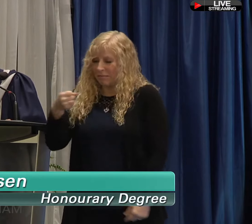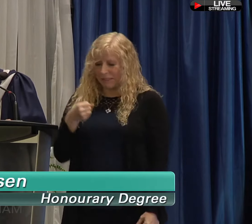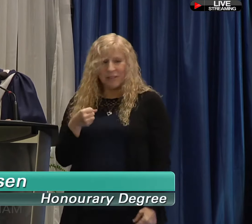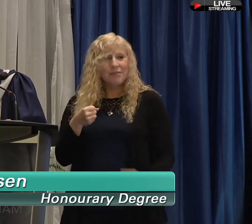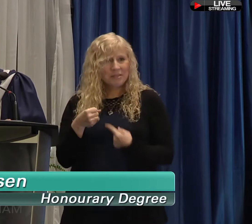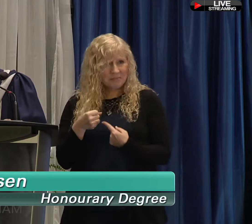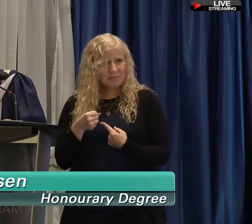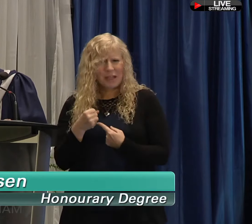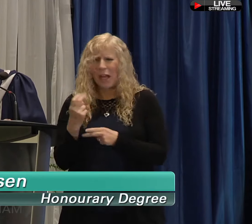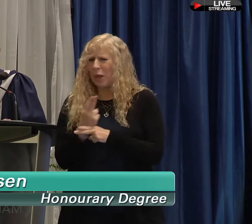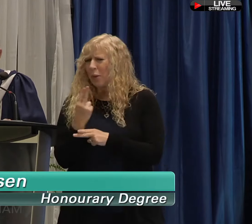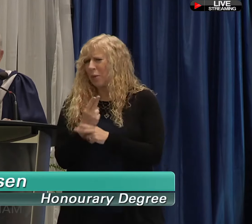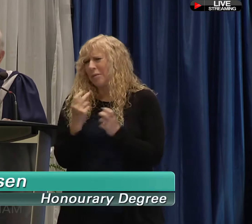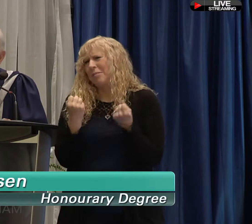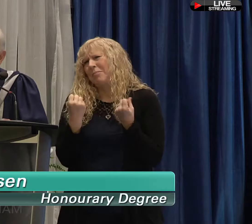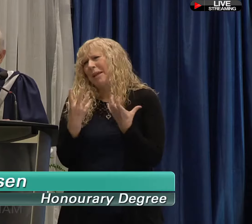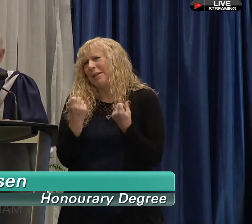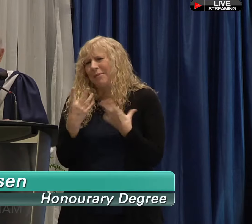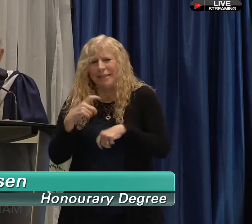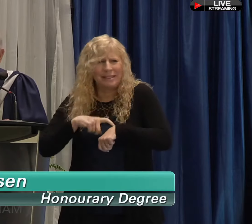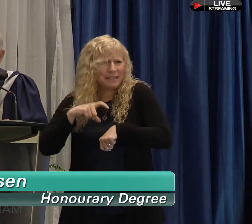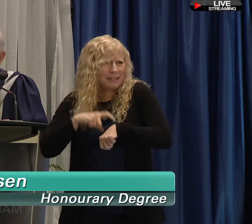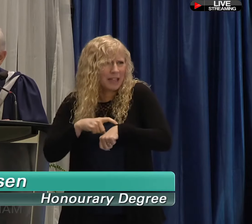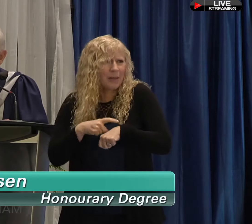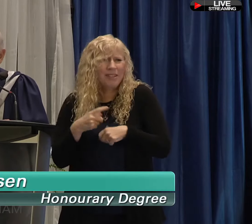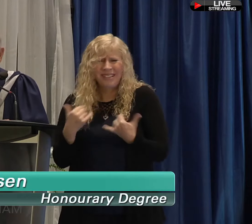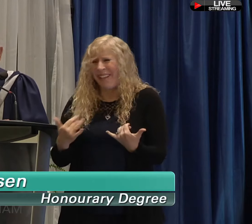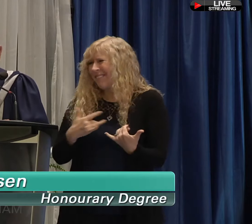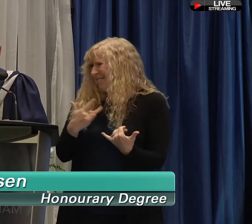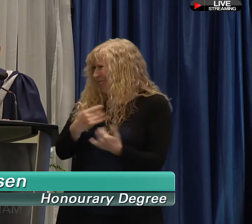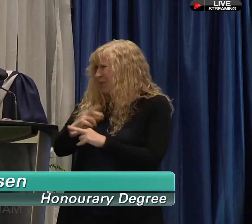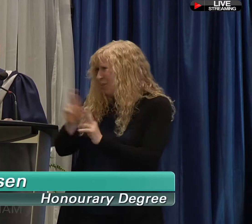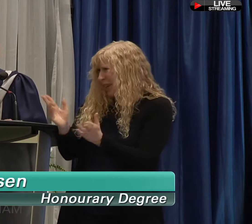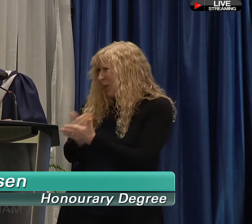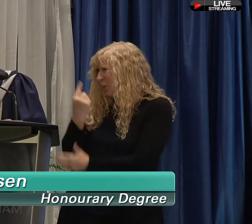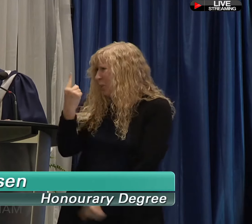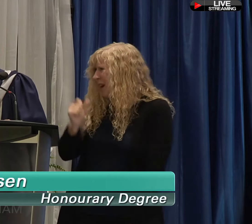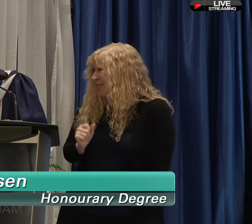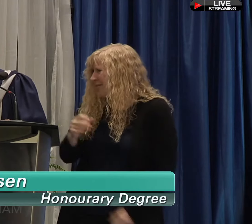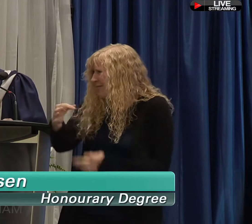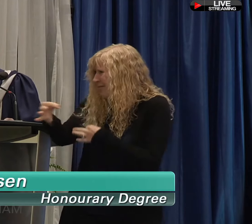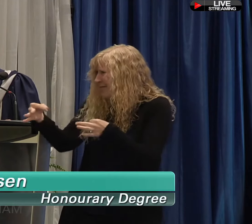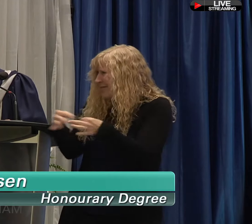many times, I'm almost ready for a new one.